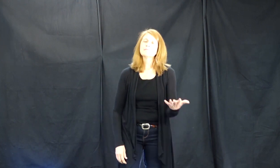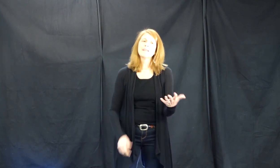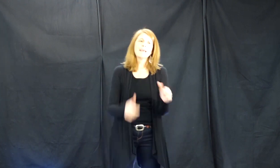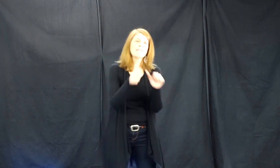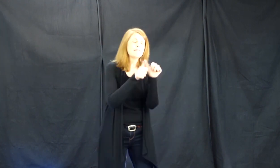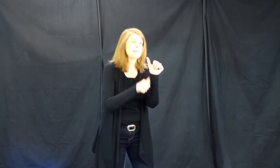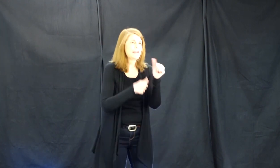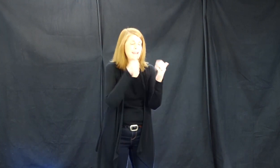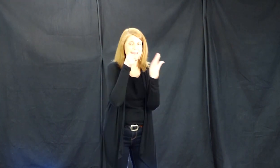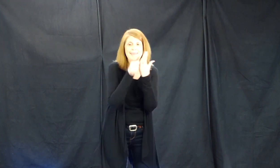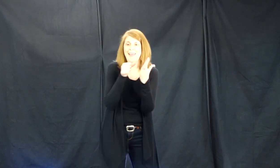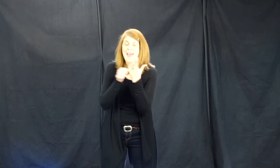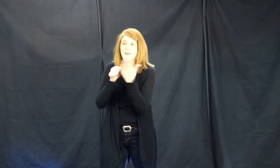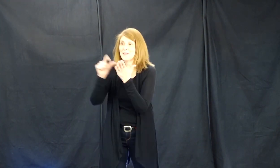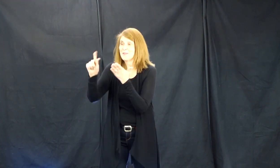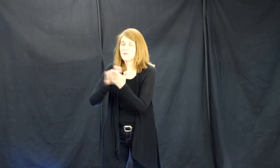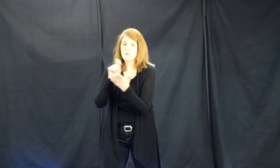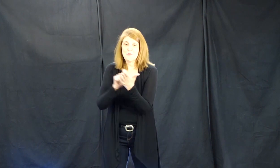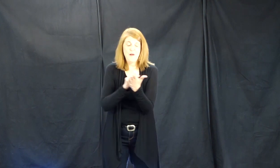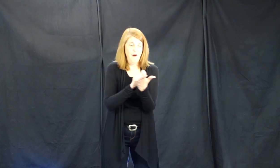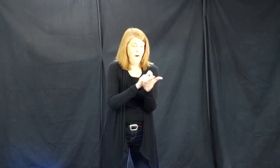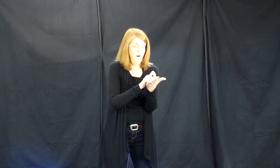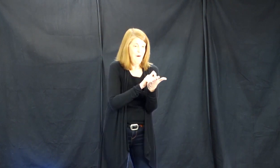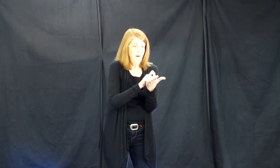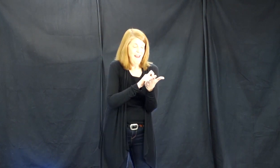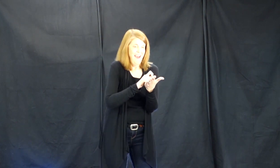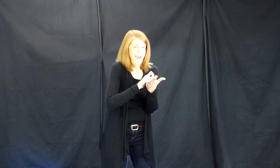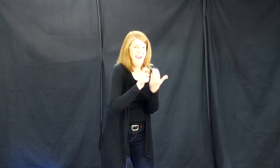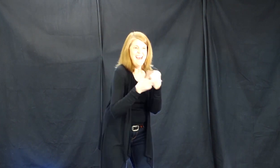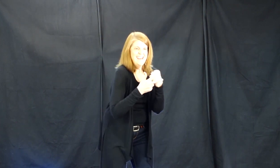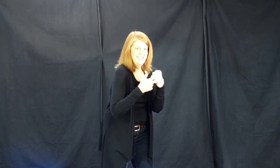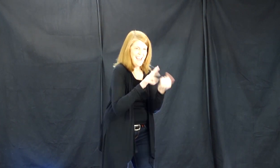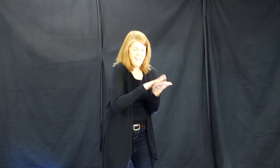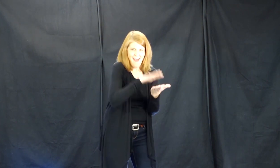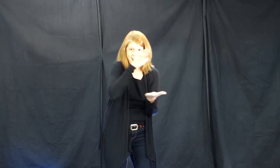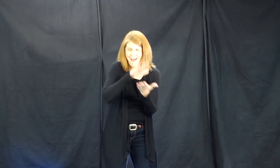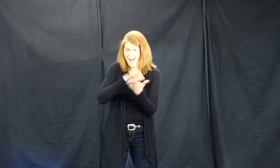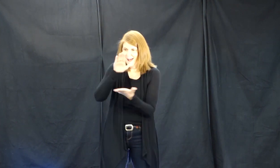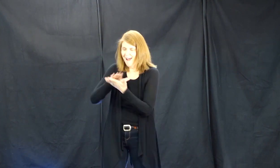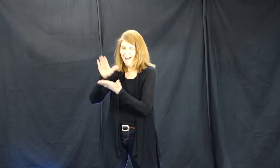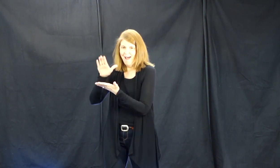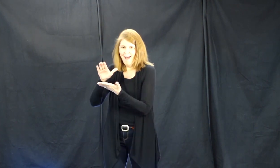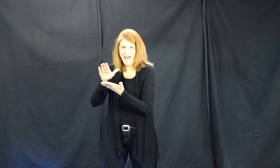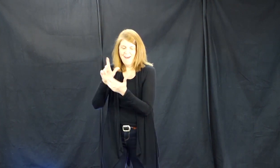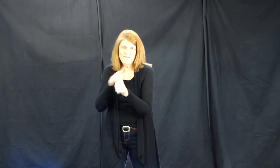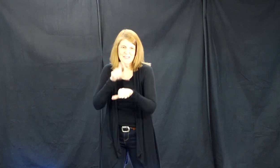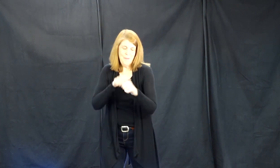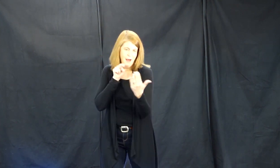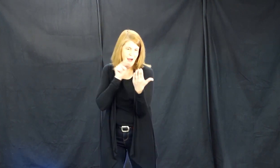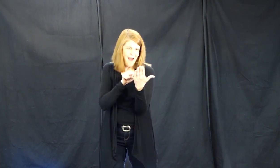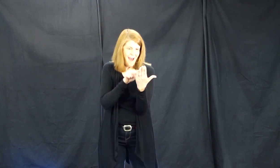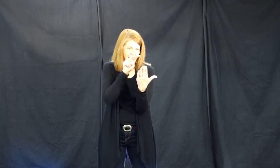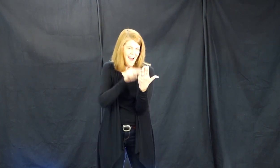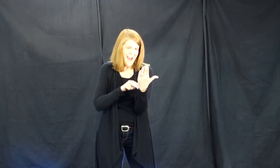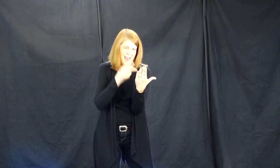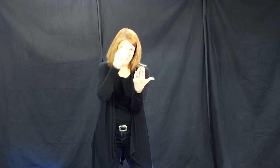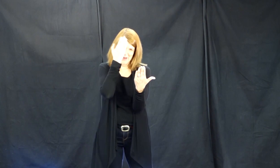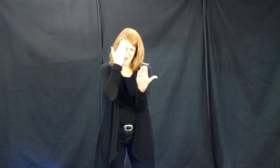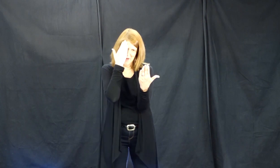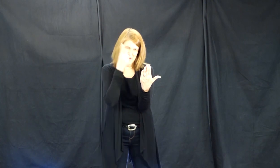I saved every letter you wrote me. From the moment I read them, I knew you were